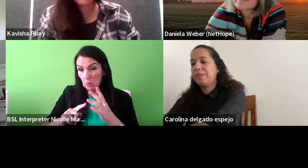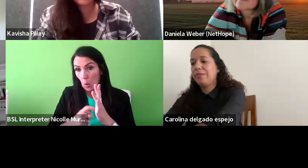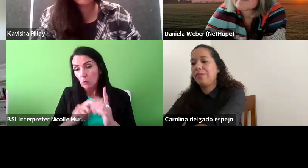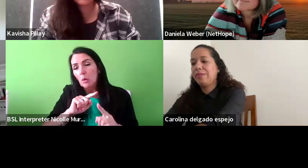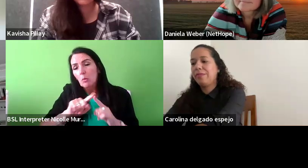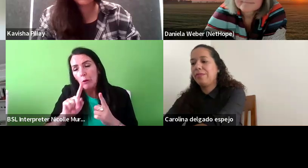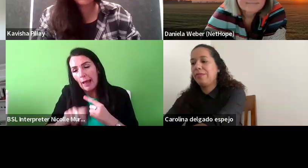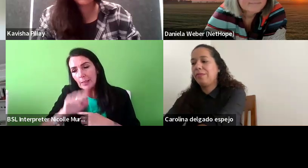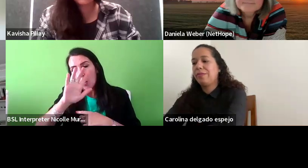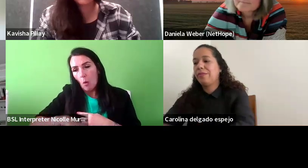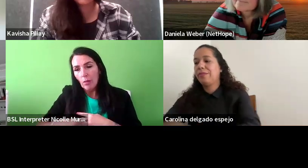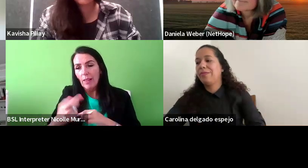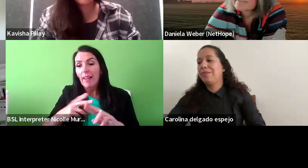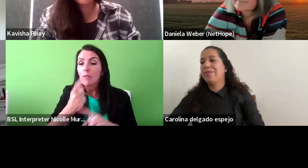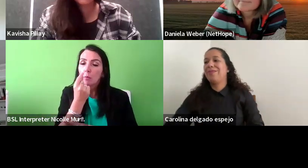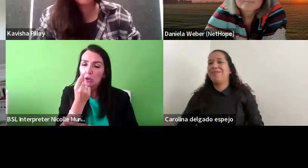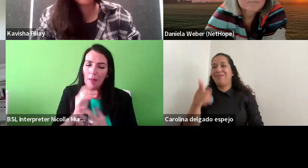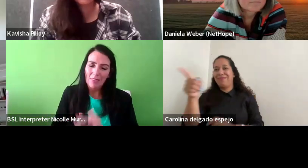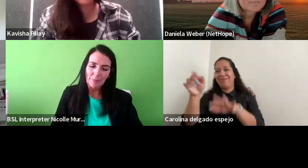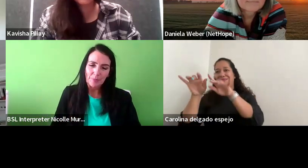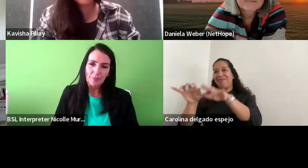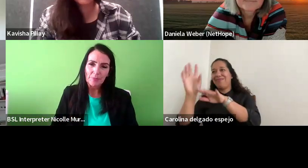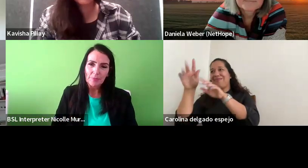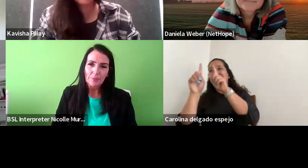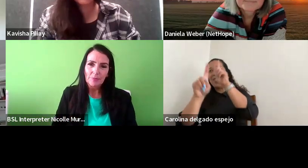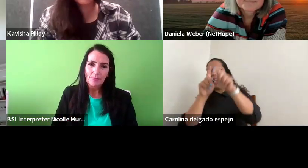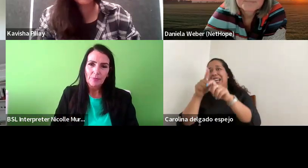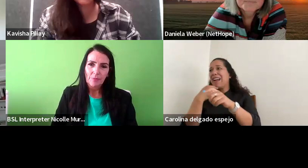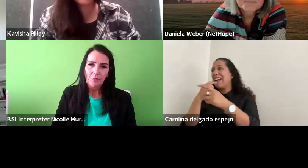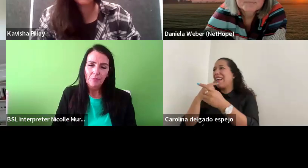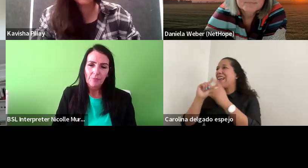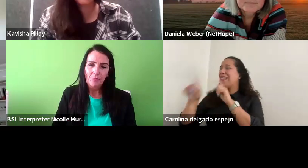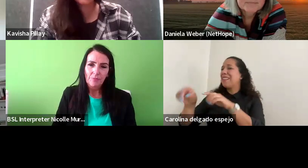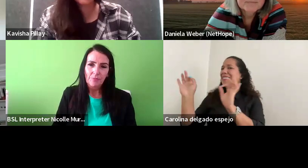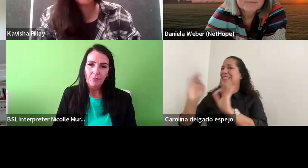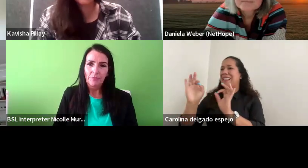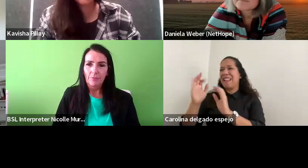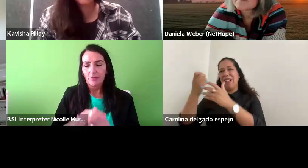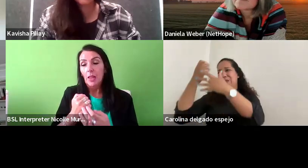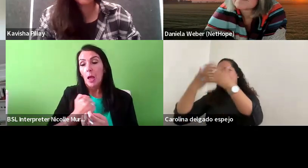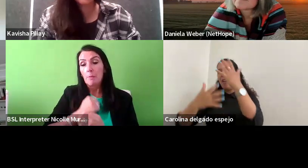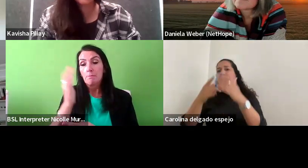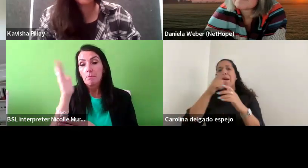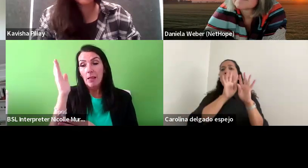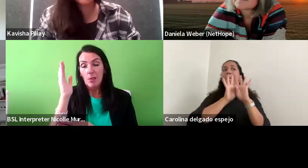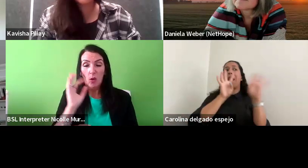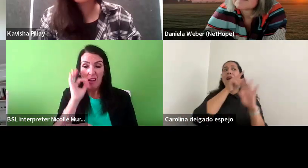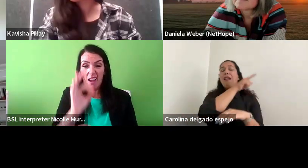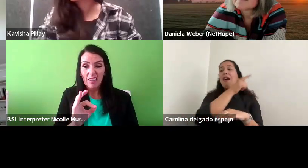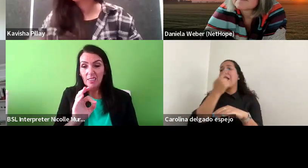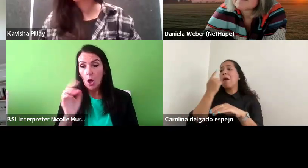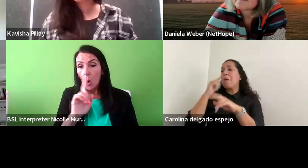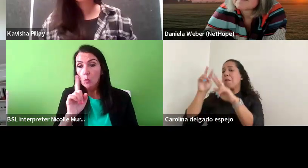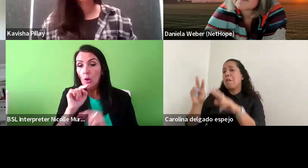questions. Just considering time. Gift Richard Maloya asked, what could be the